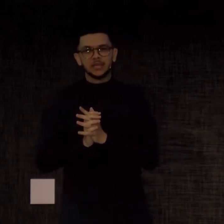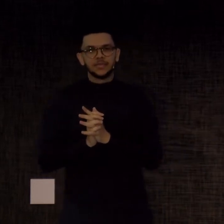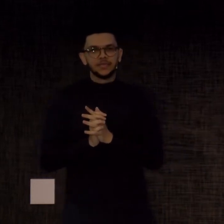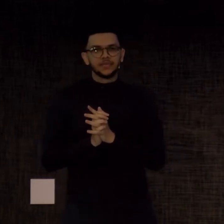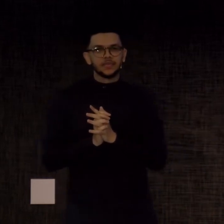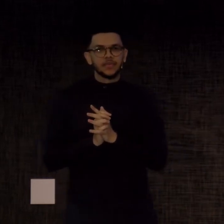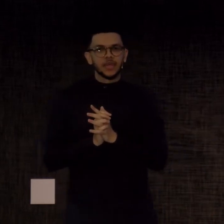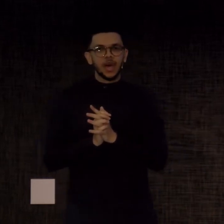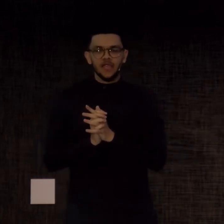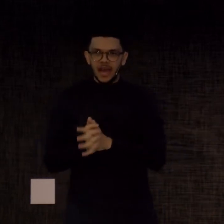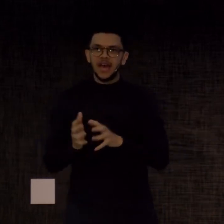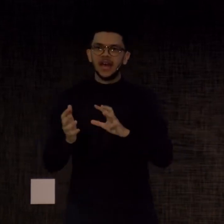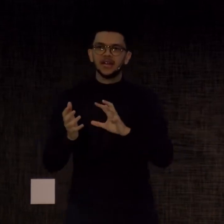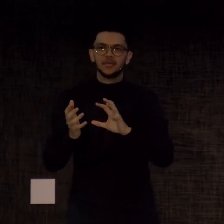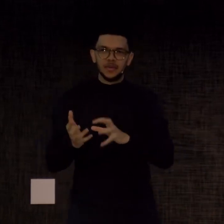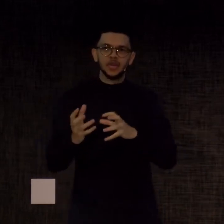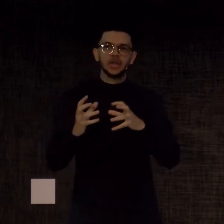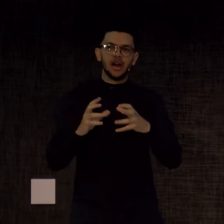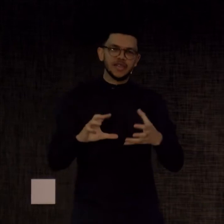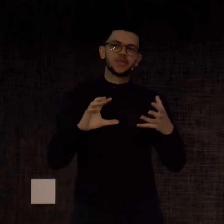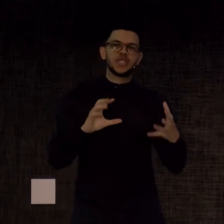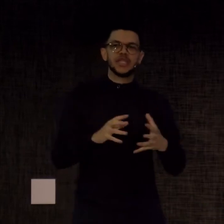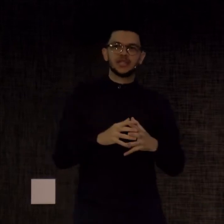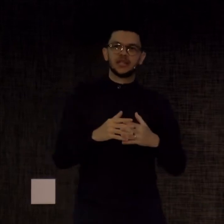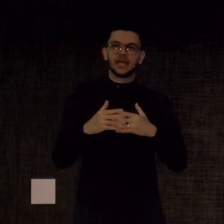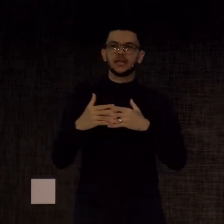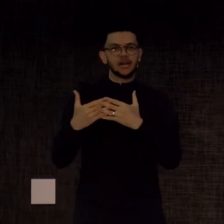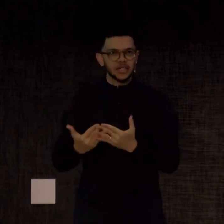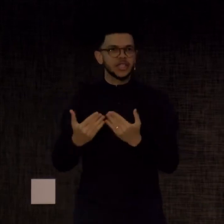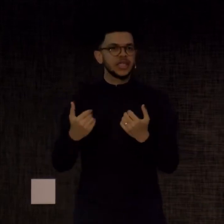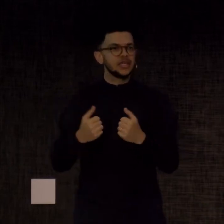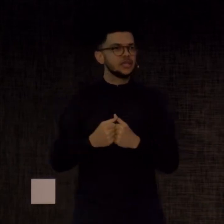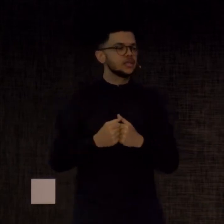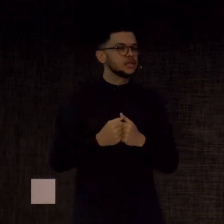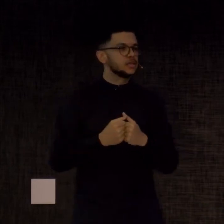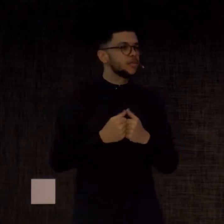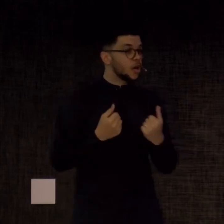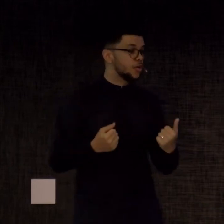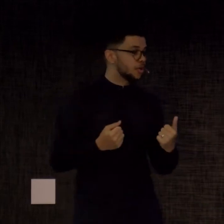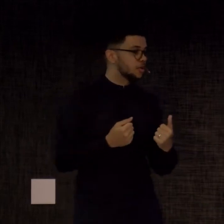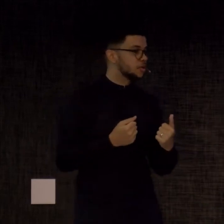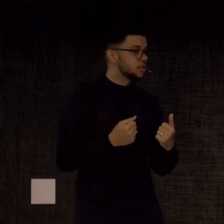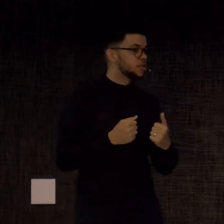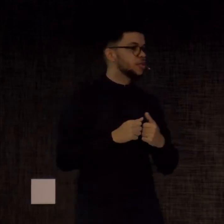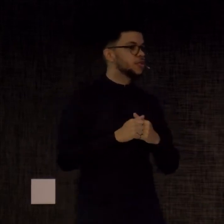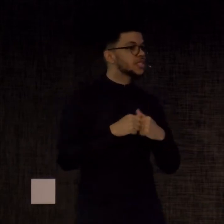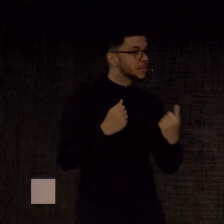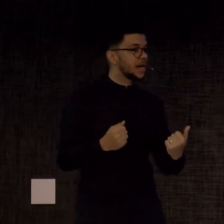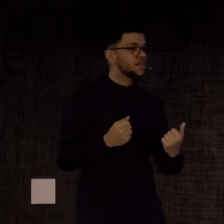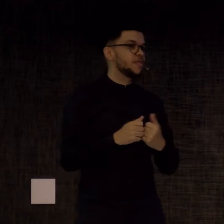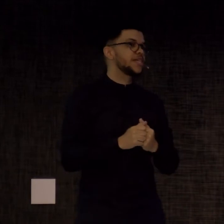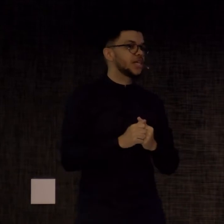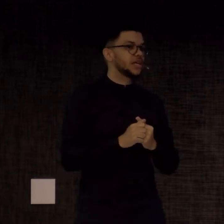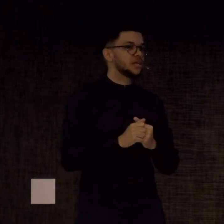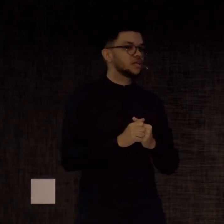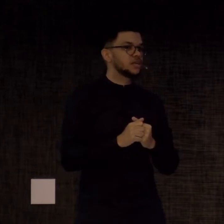But on the other hand, people often predict that our country is prone to some kind